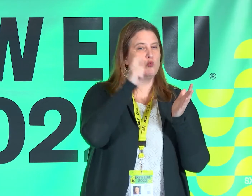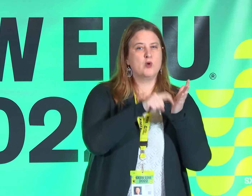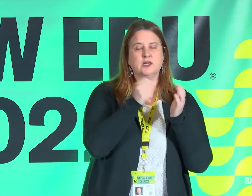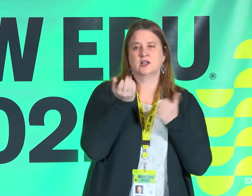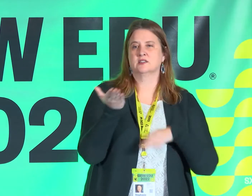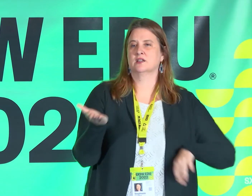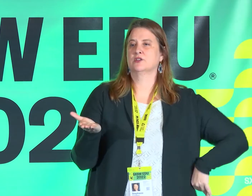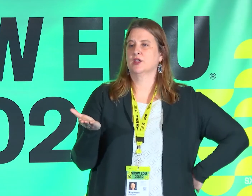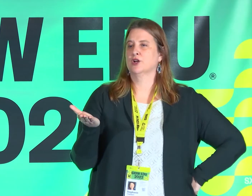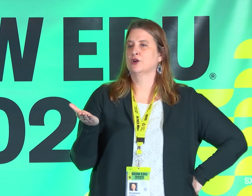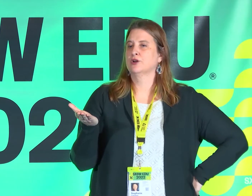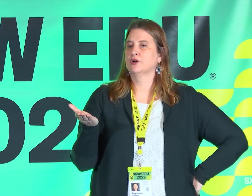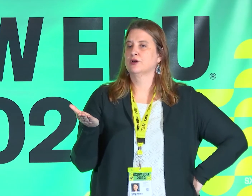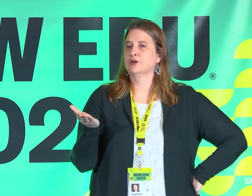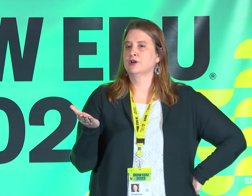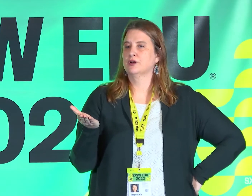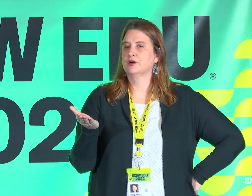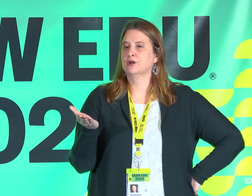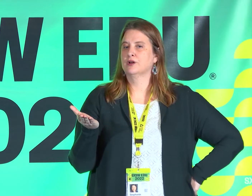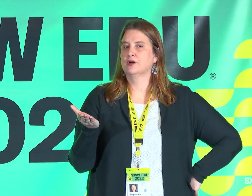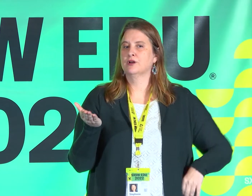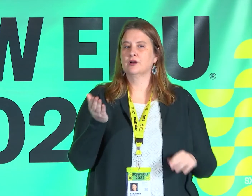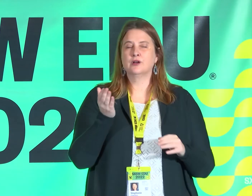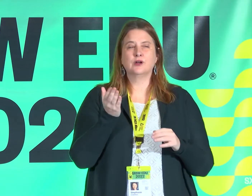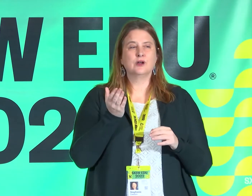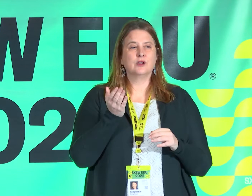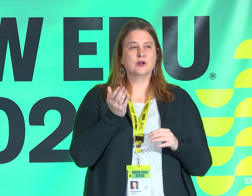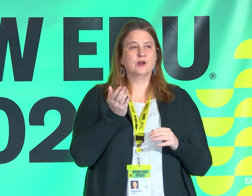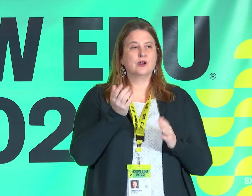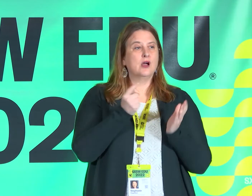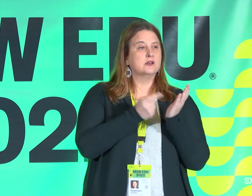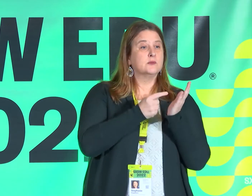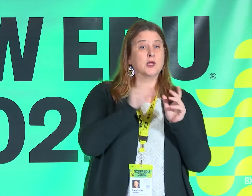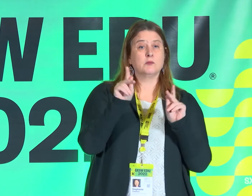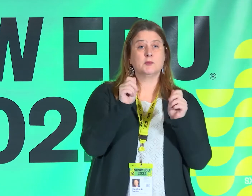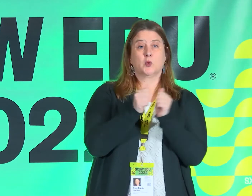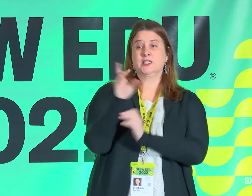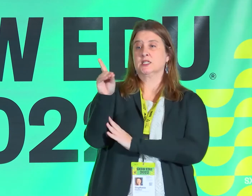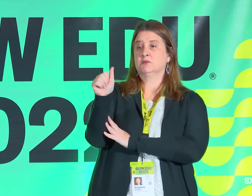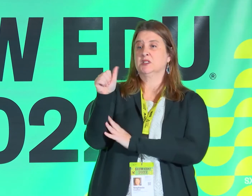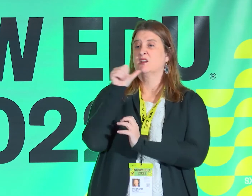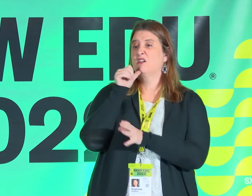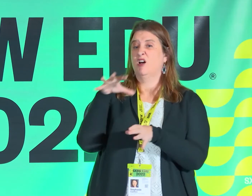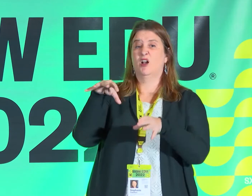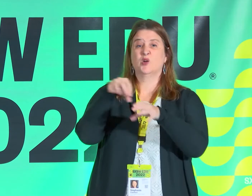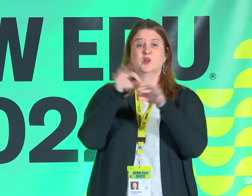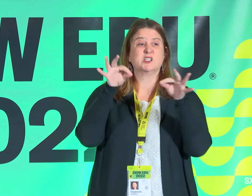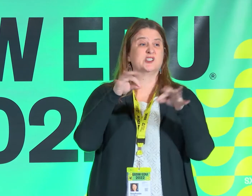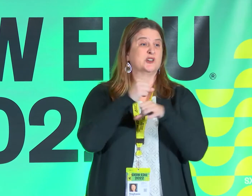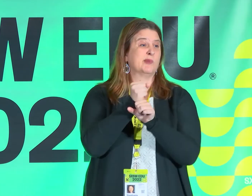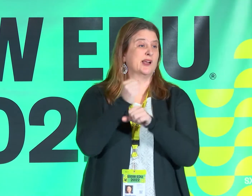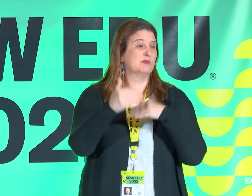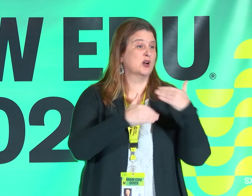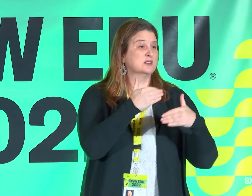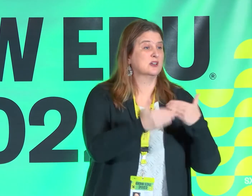Sometimes we don't even recognize that it's there, that that barrier even exists. Sometimes people with disabilities are not included in